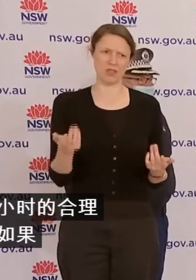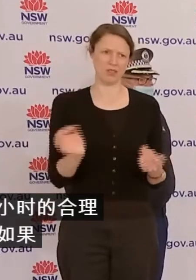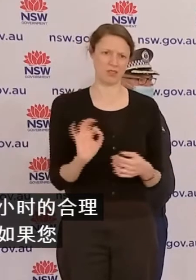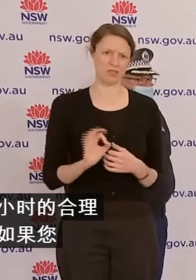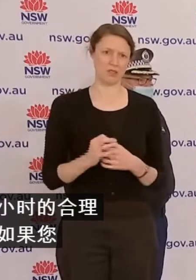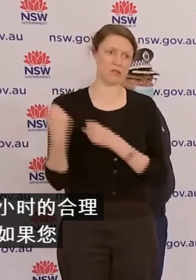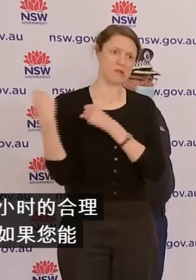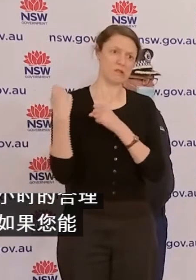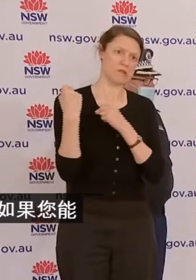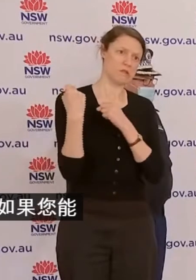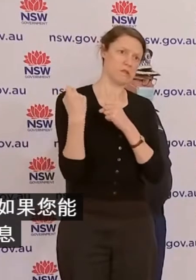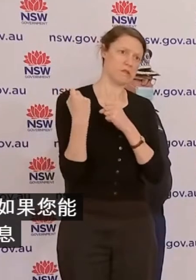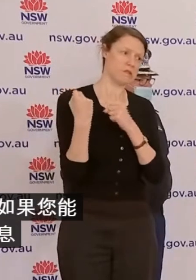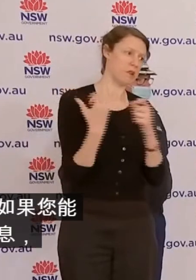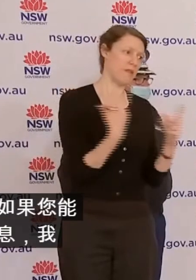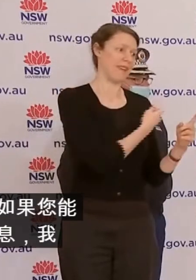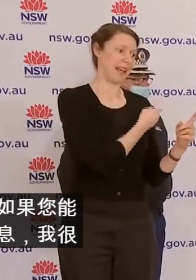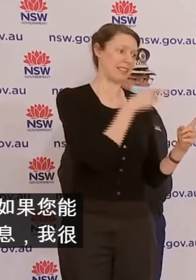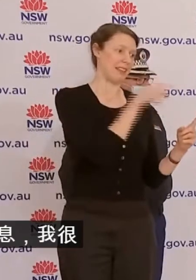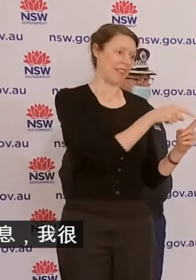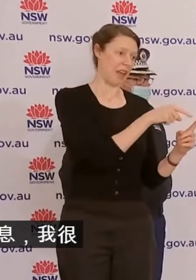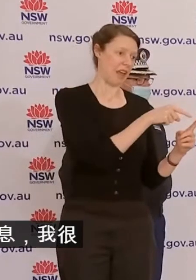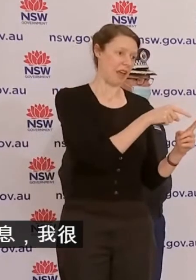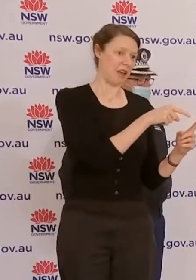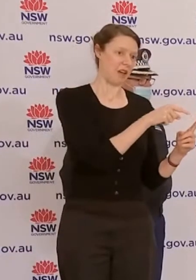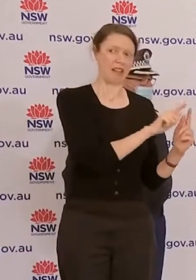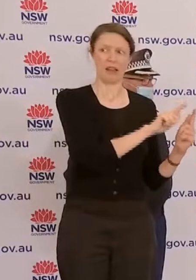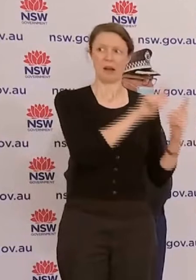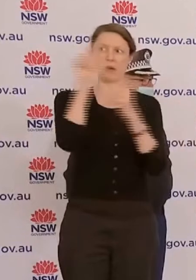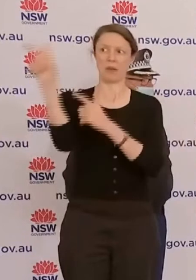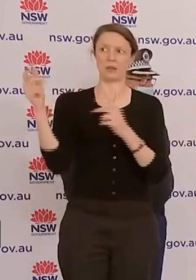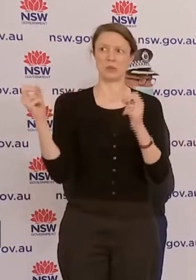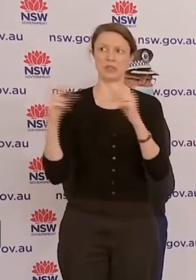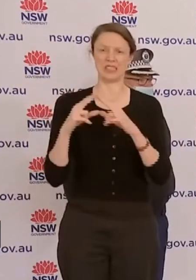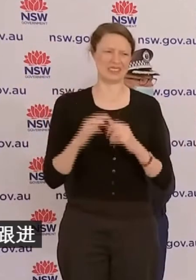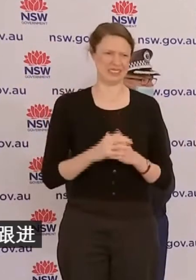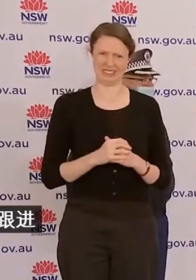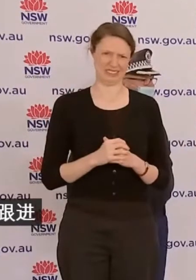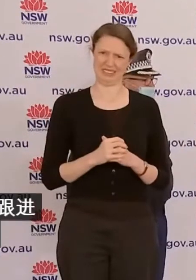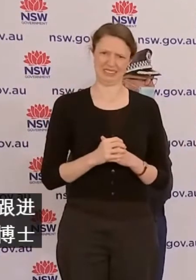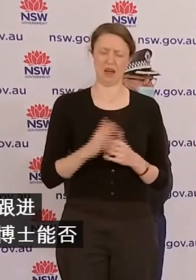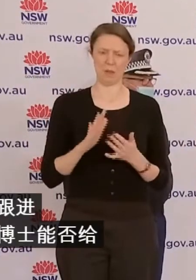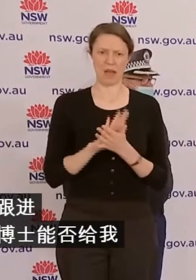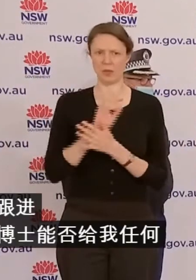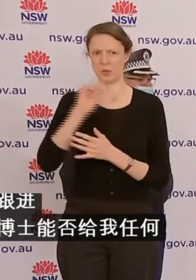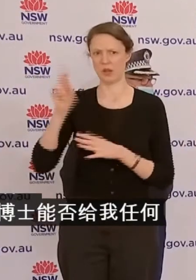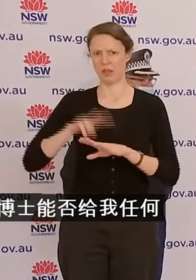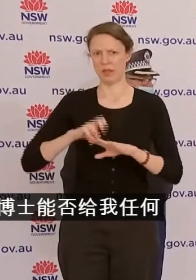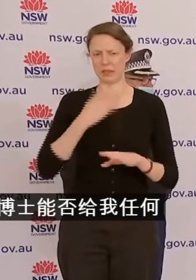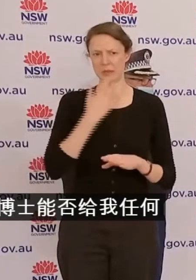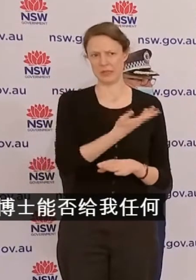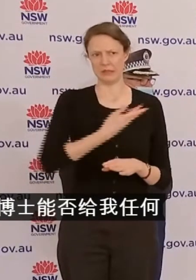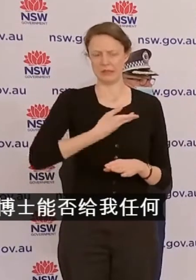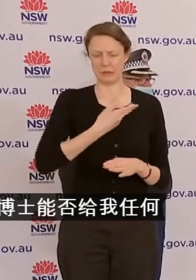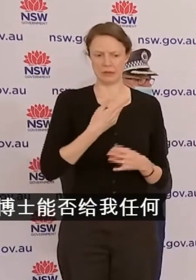that. So again, if you can provide the details of that, I'd be happy to get police to follow up with that case. Dr. Chair, is there any